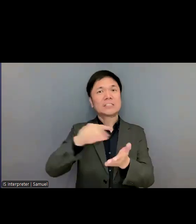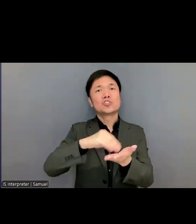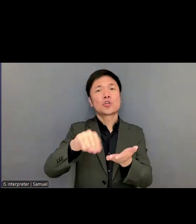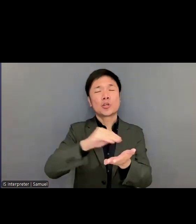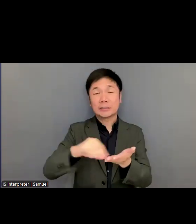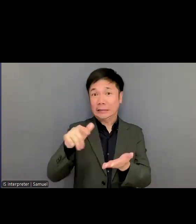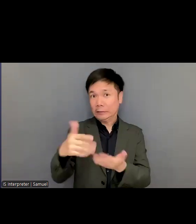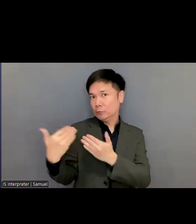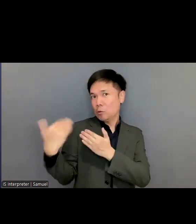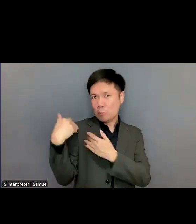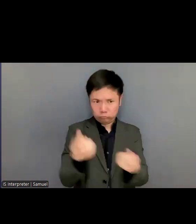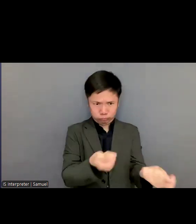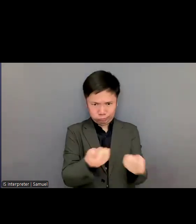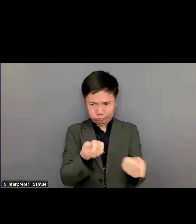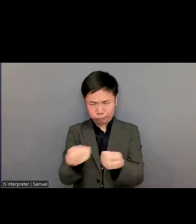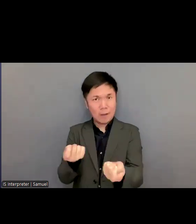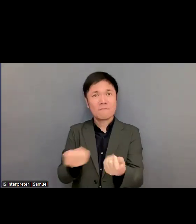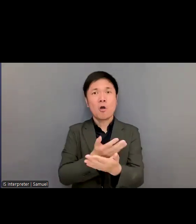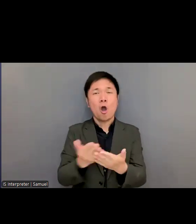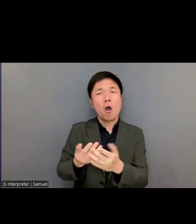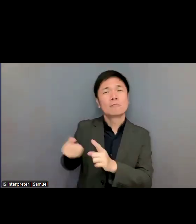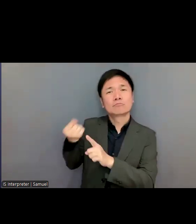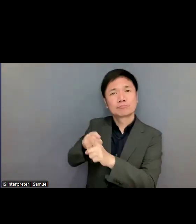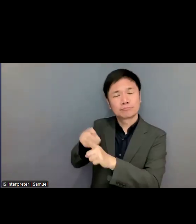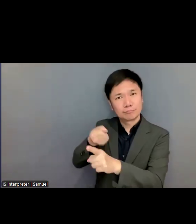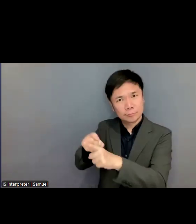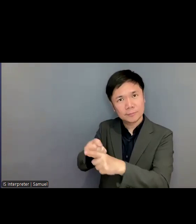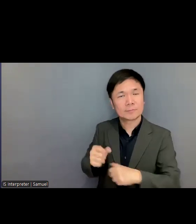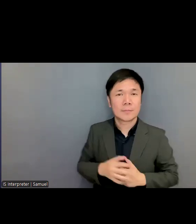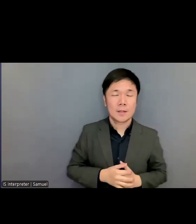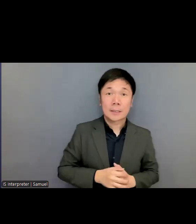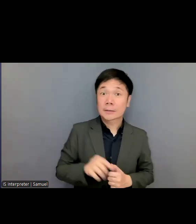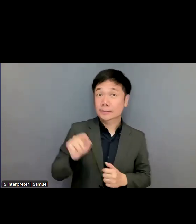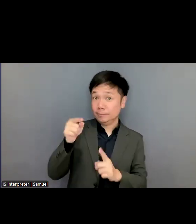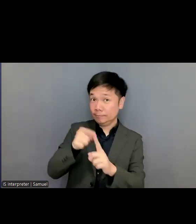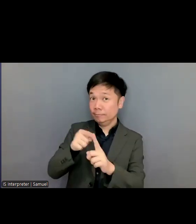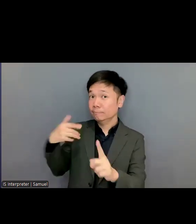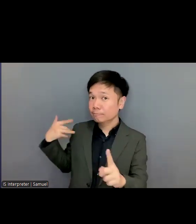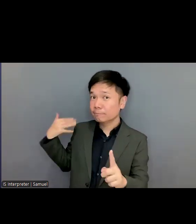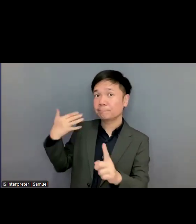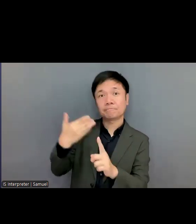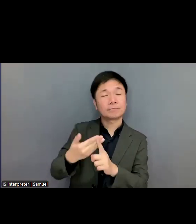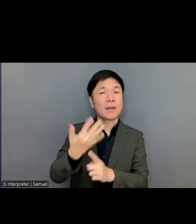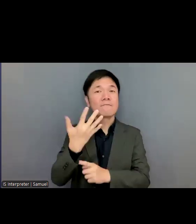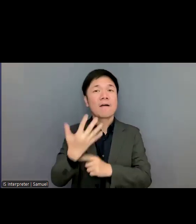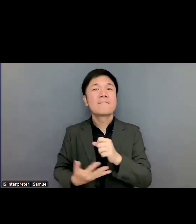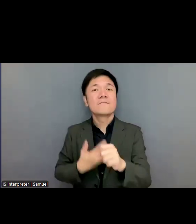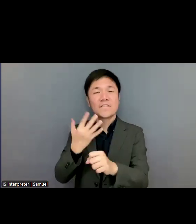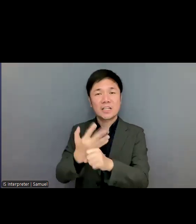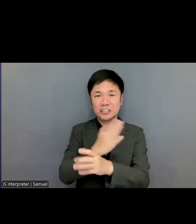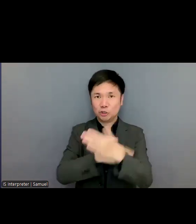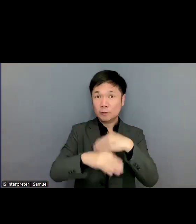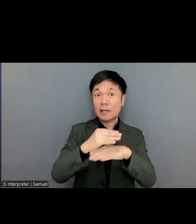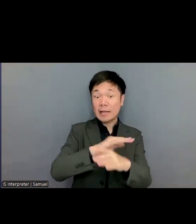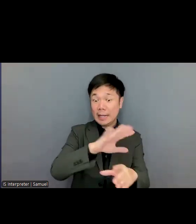coordinating activities and advocacy efforts. She has 5 years of experience in disability